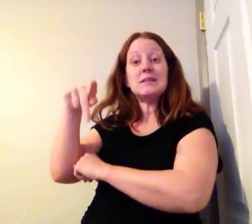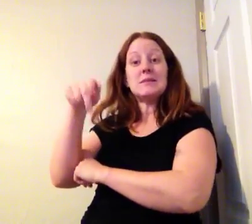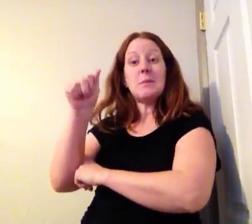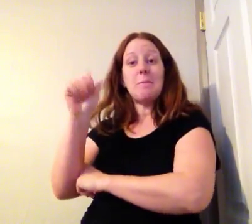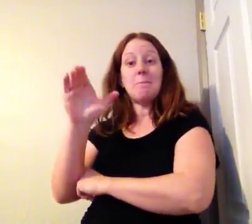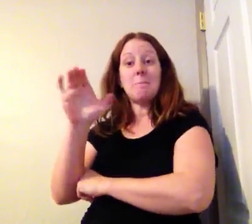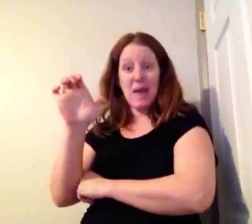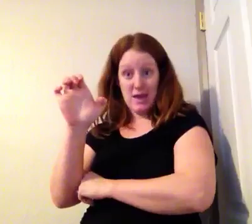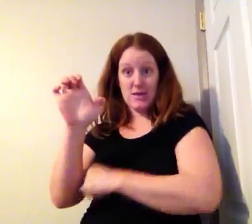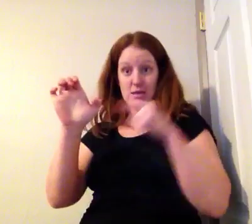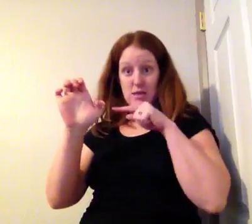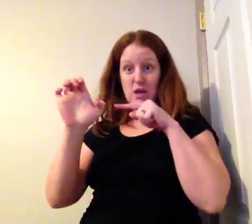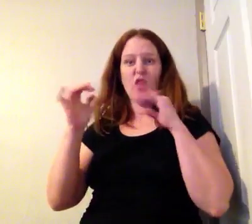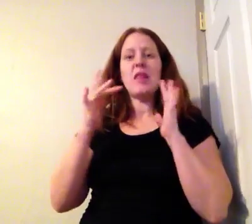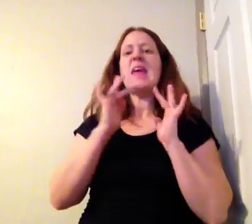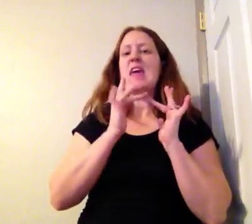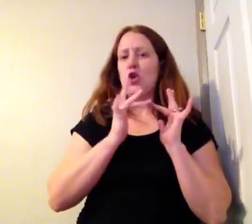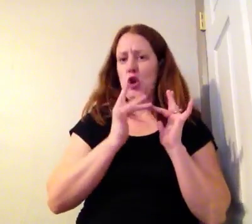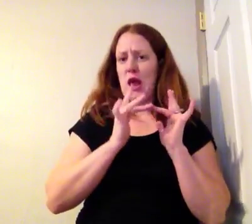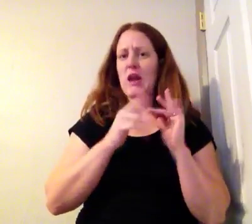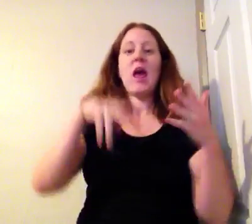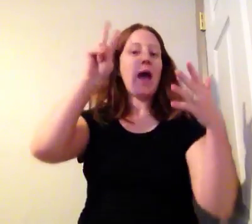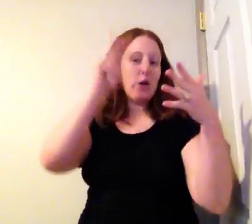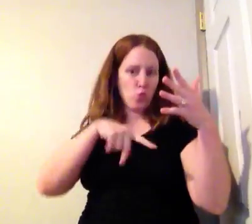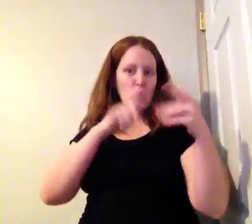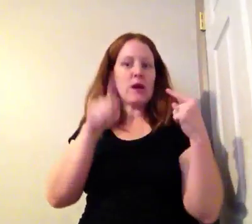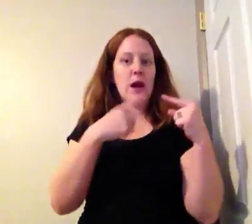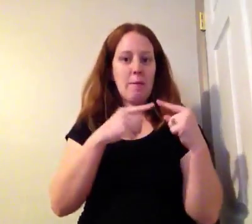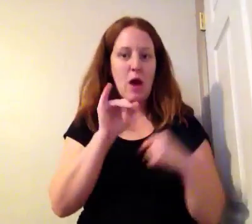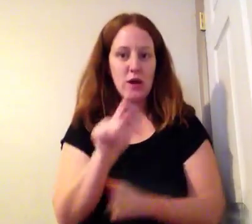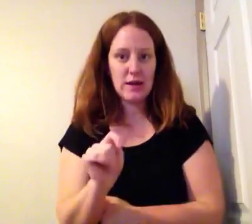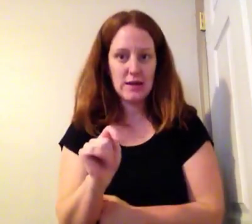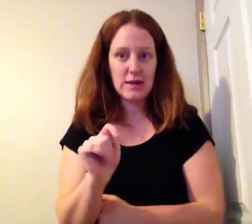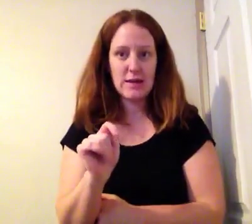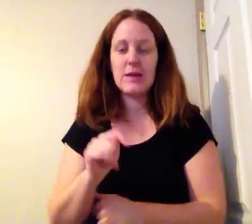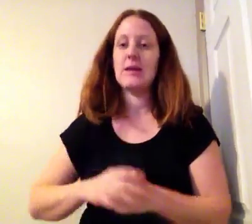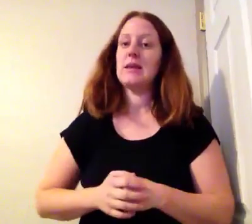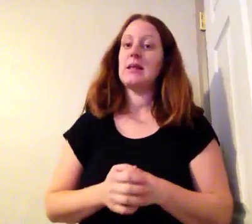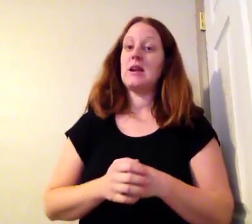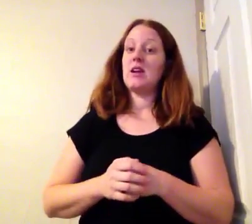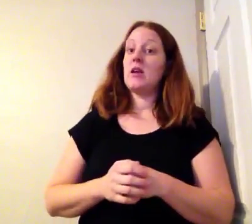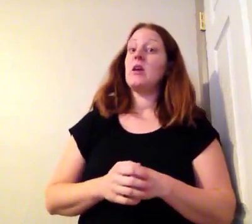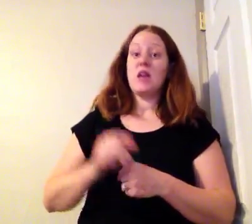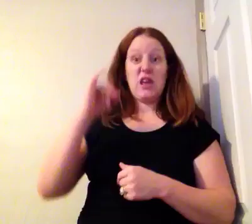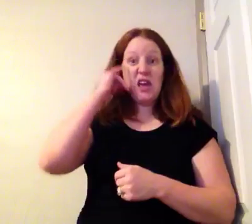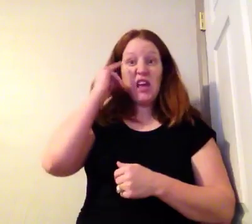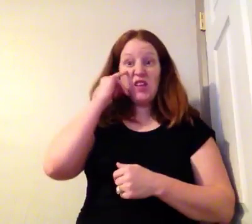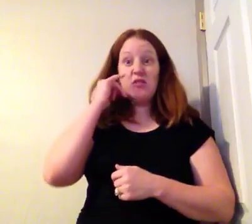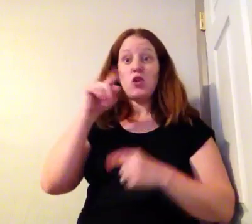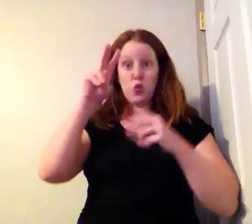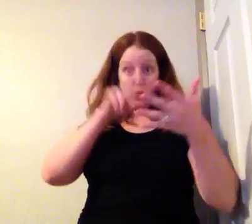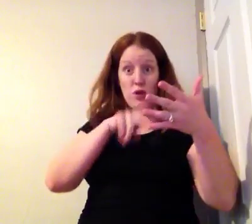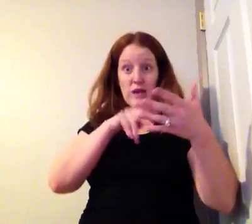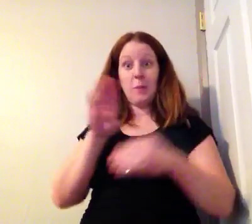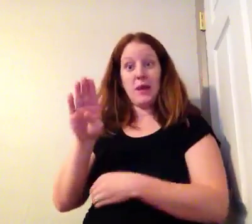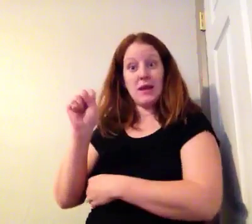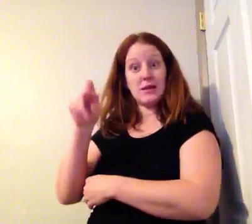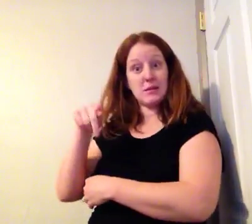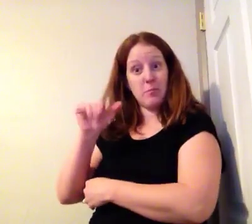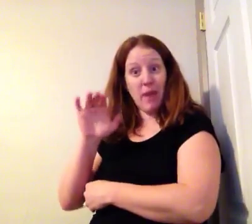that your question will be answered is very high if you go to B-space. About scores, about the labs and all kinds of